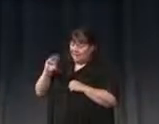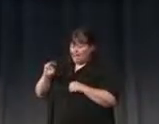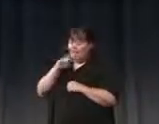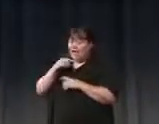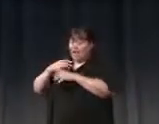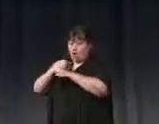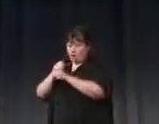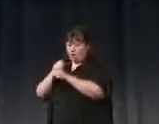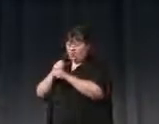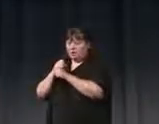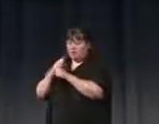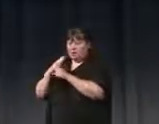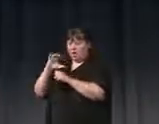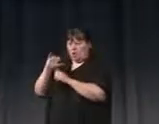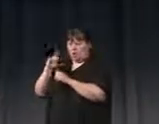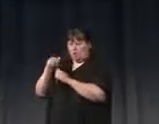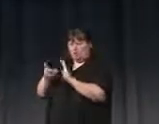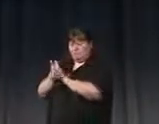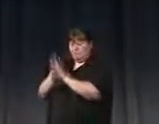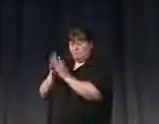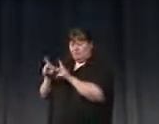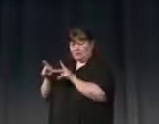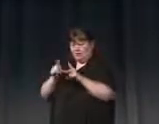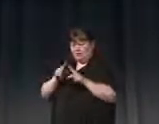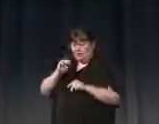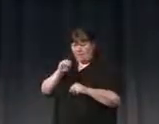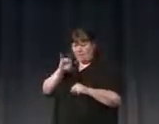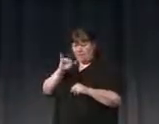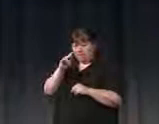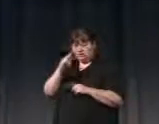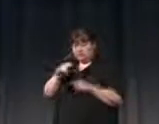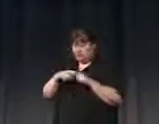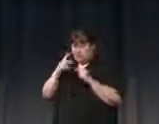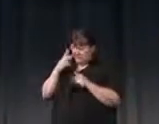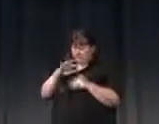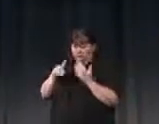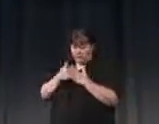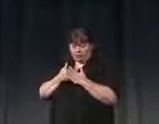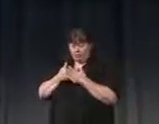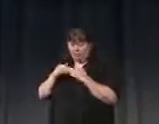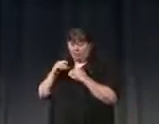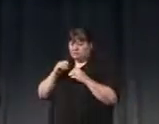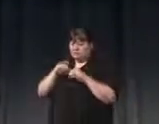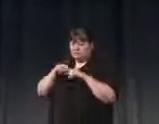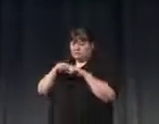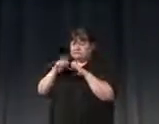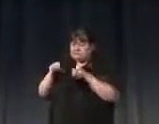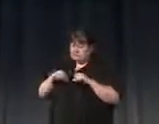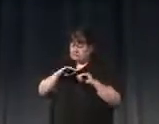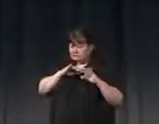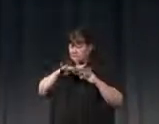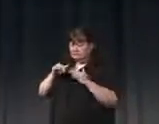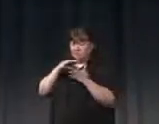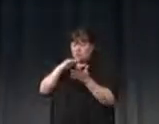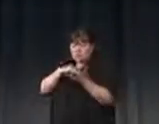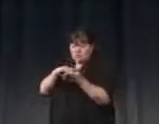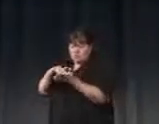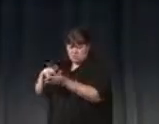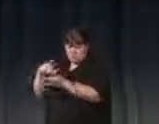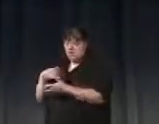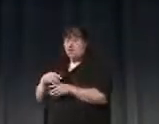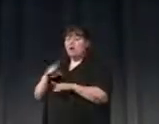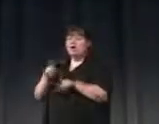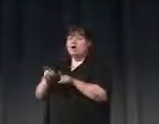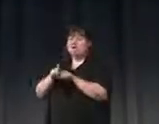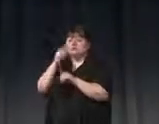as a synonym for modulation, and you can see this if you sort of go through all of these transmission systems textbooks. I also want to flag